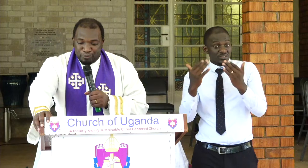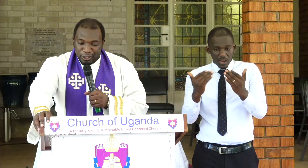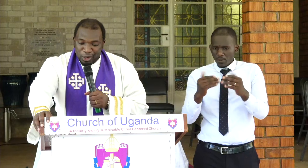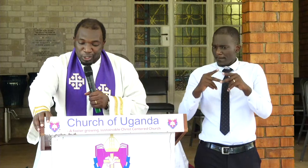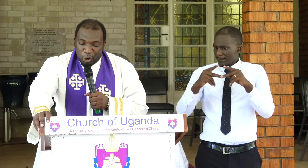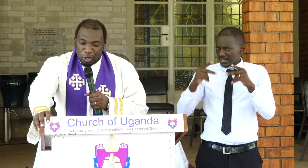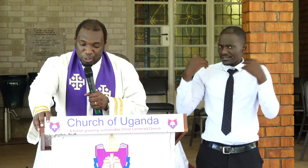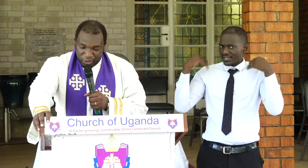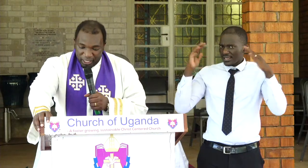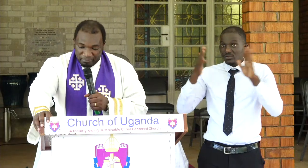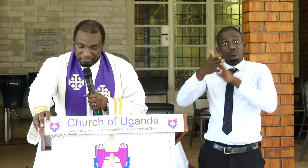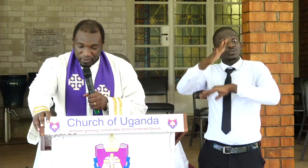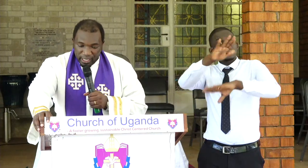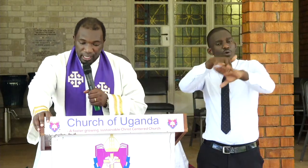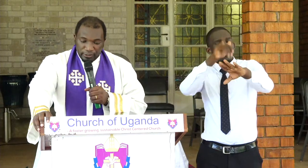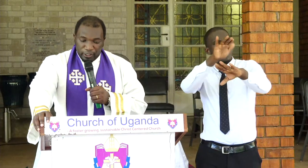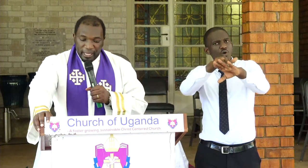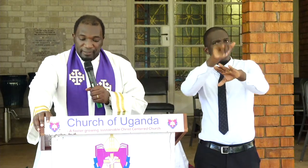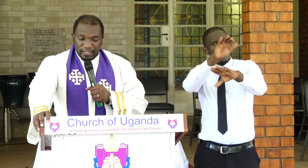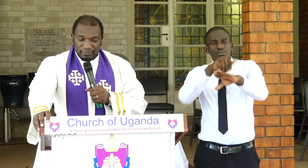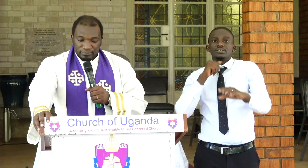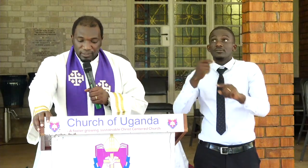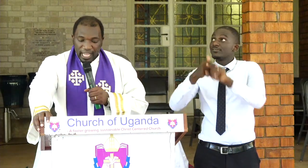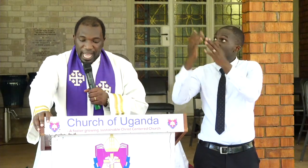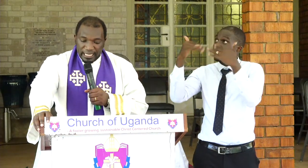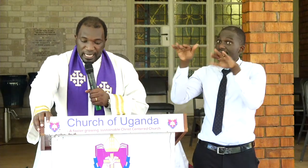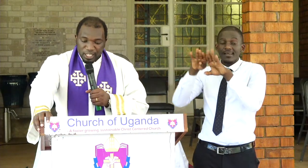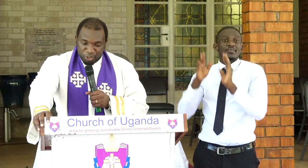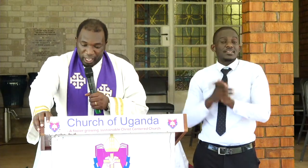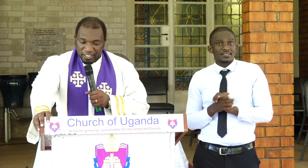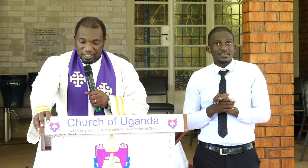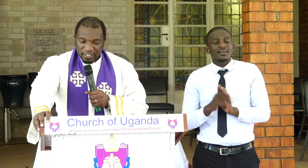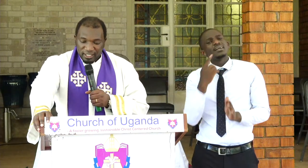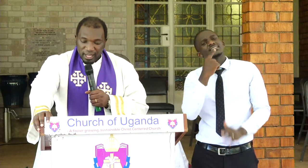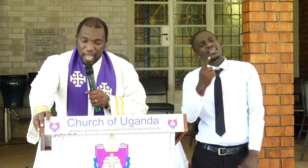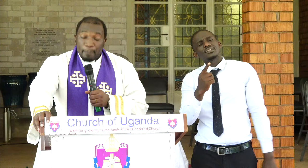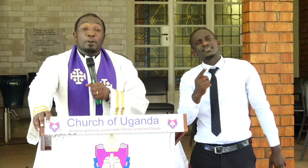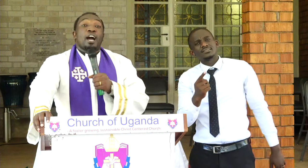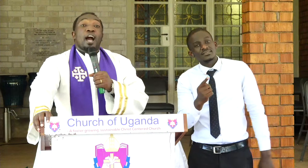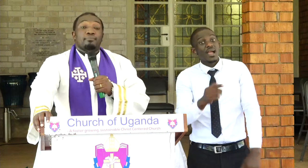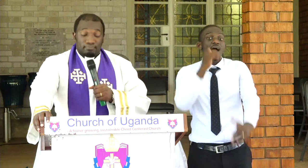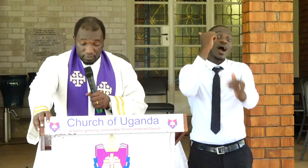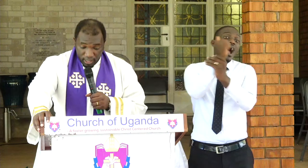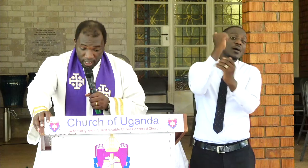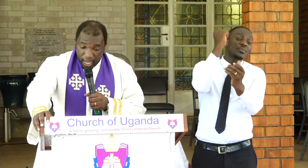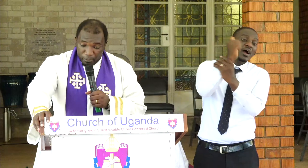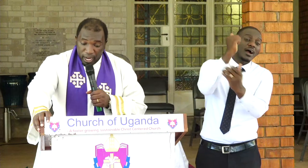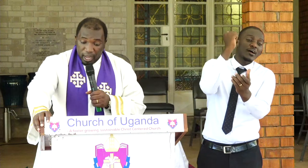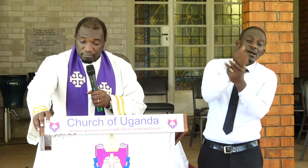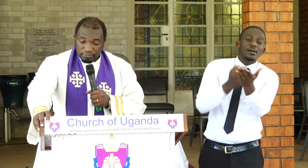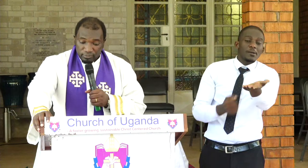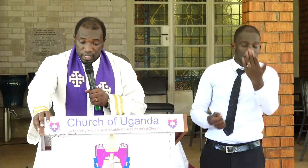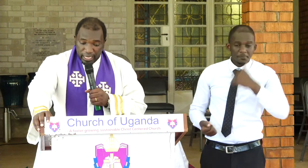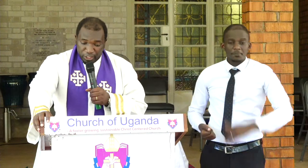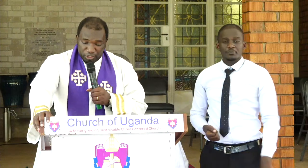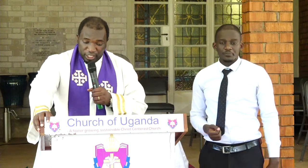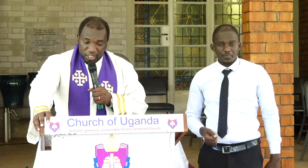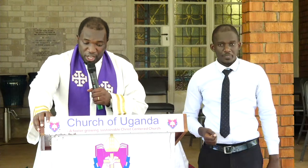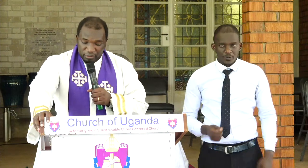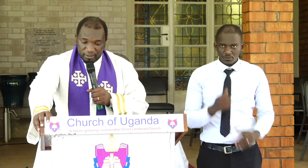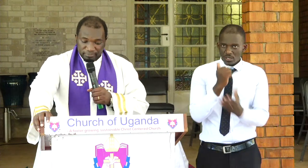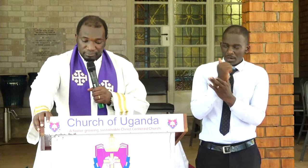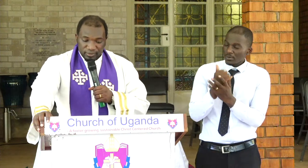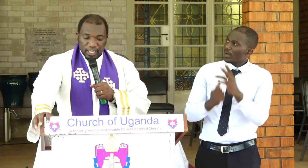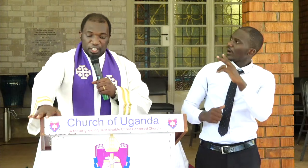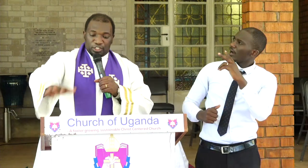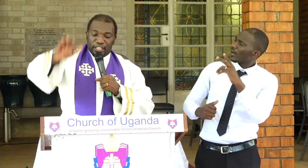angel of the Lord called to him from heaven and said, Abraham, Abraham. And he said,